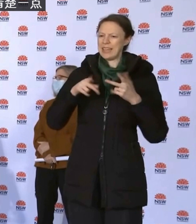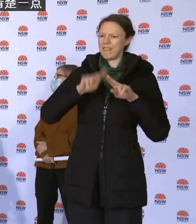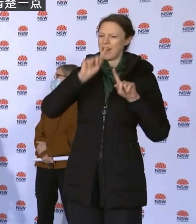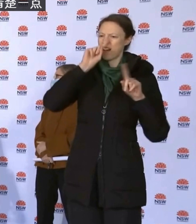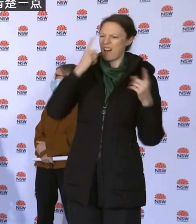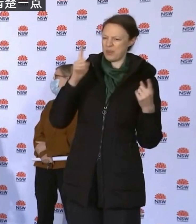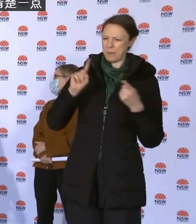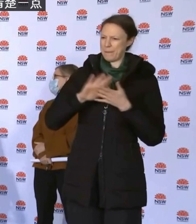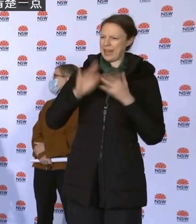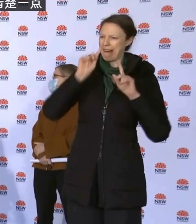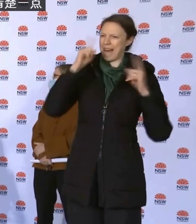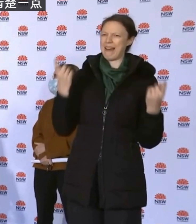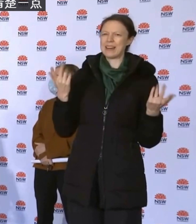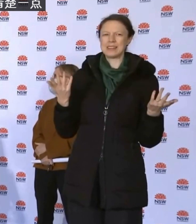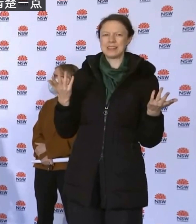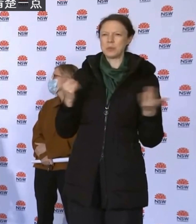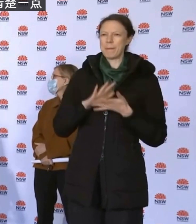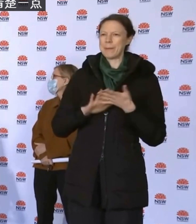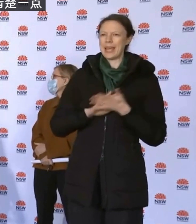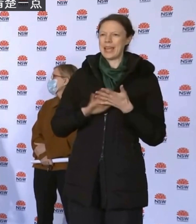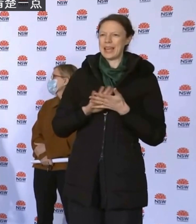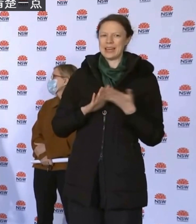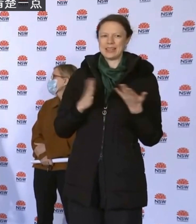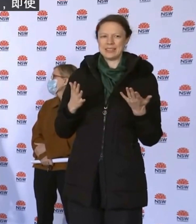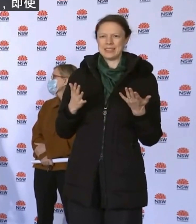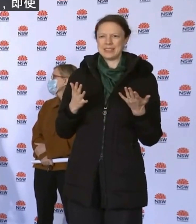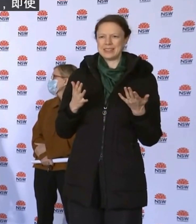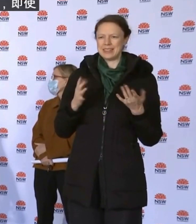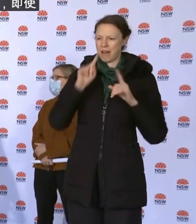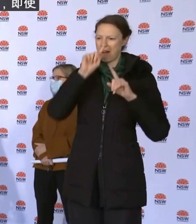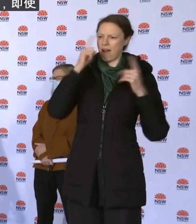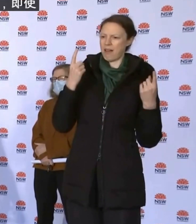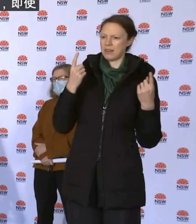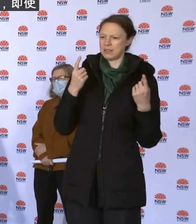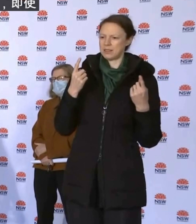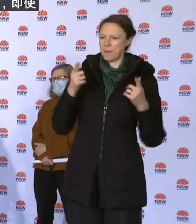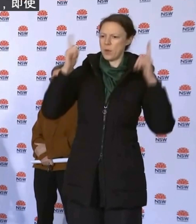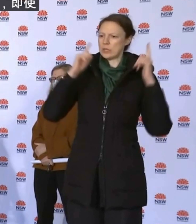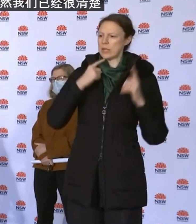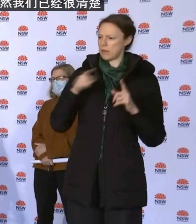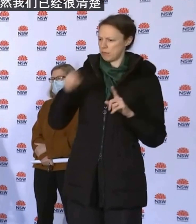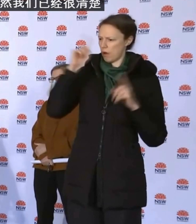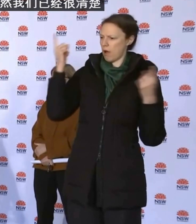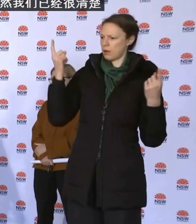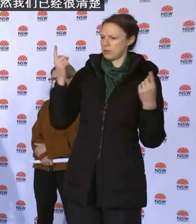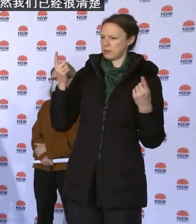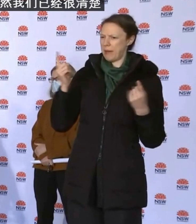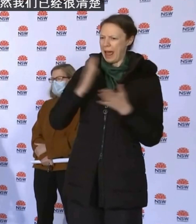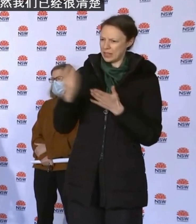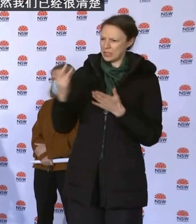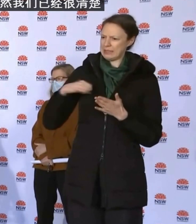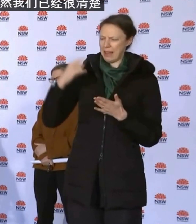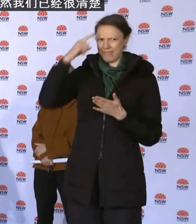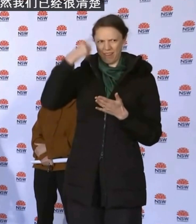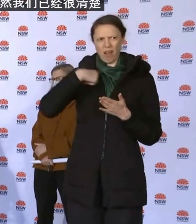something that is decided by the employer but is a bit more clear? People are saying that they're still being forced to go into work even though they think they can work from home.